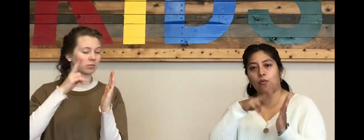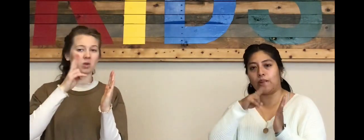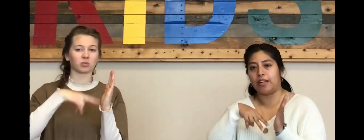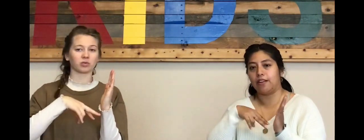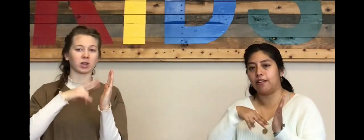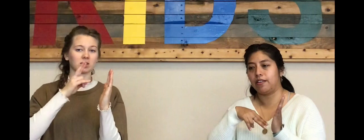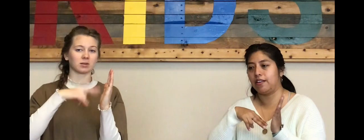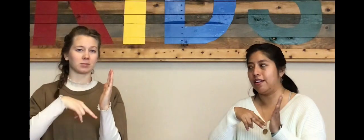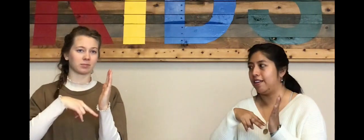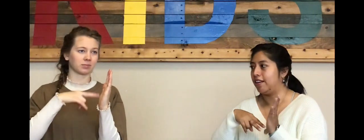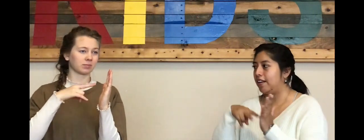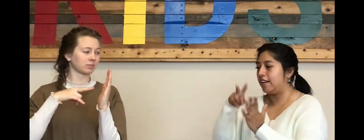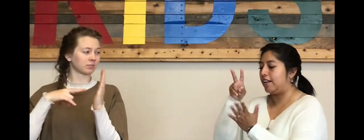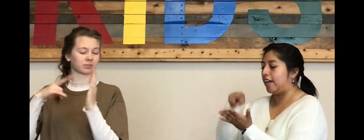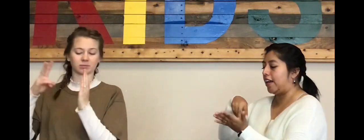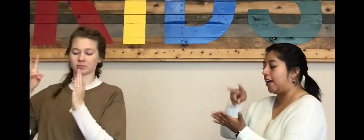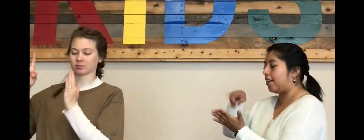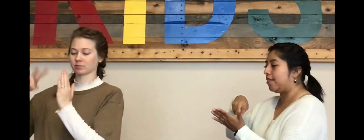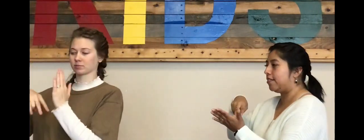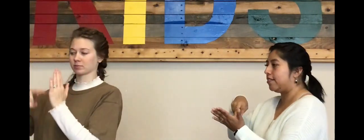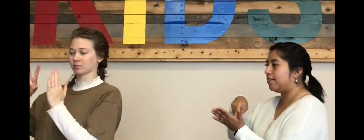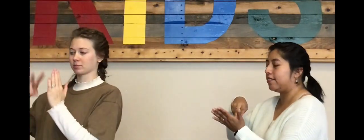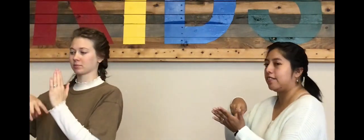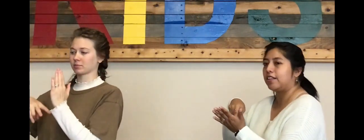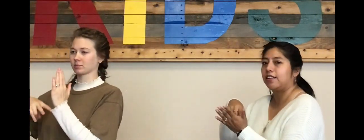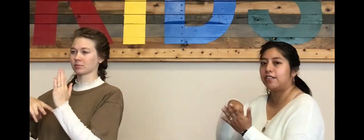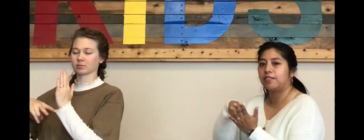Read. Leer.